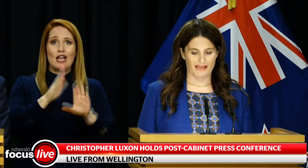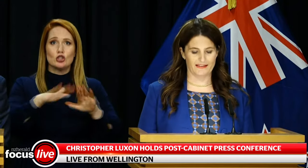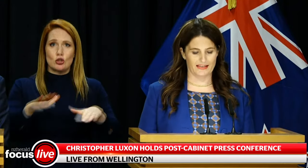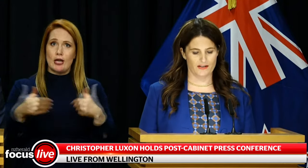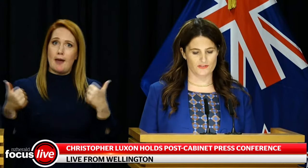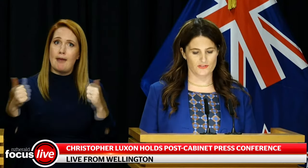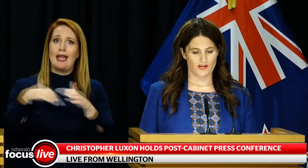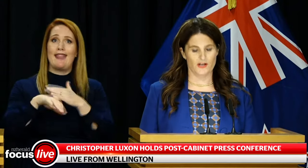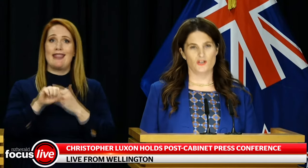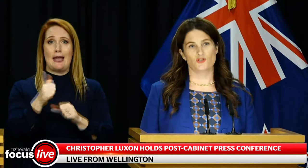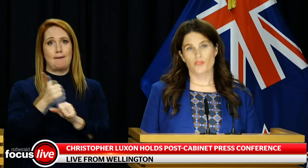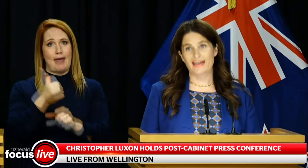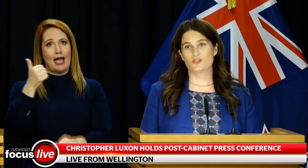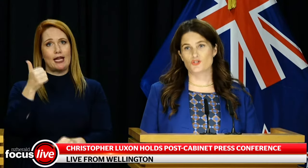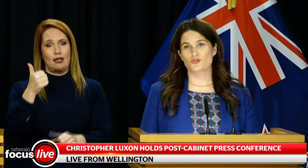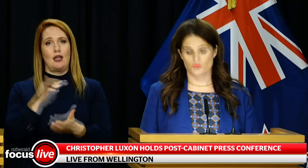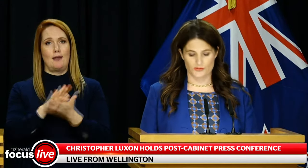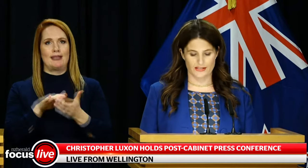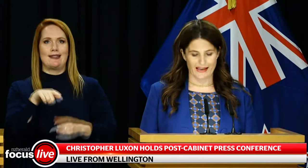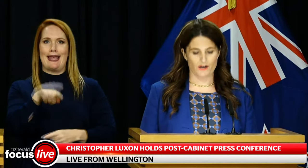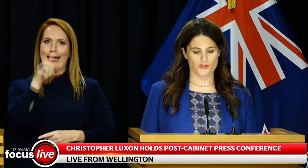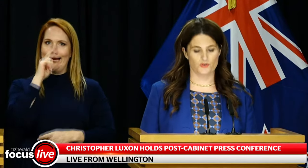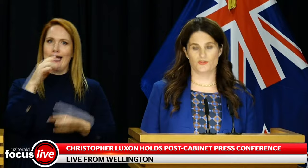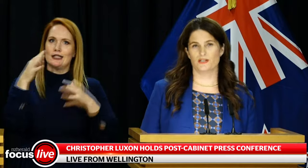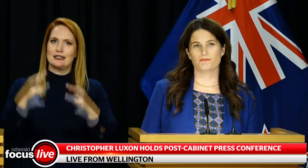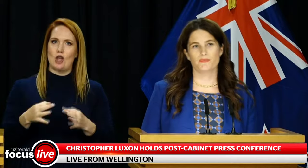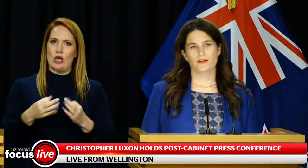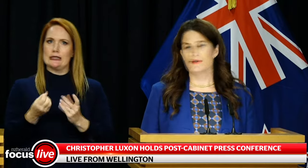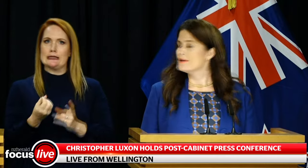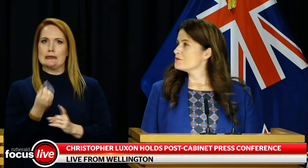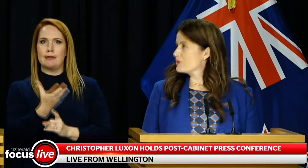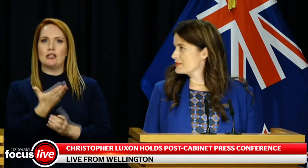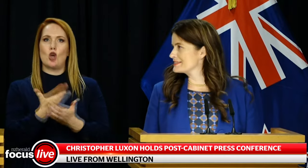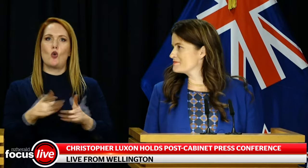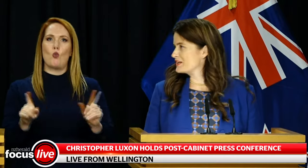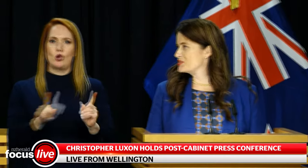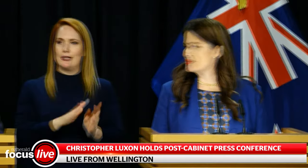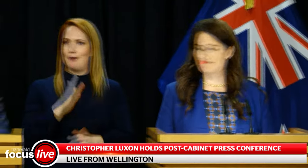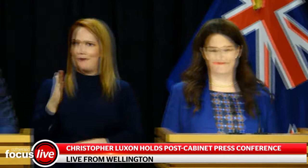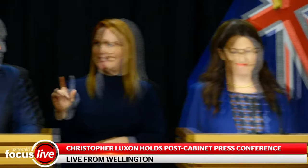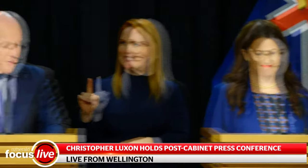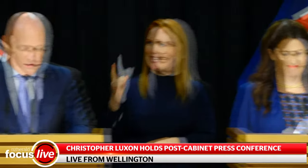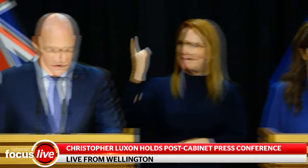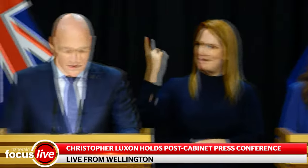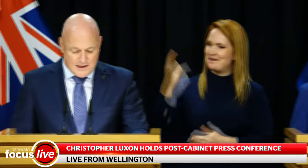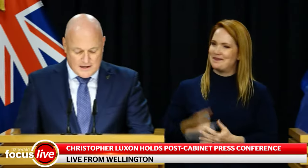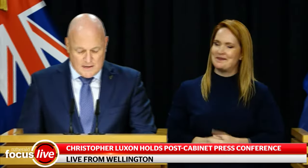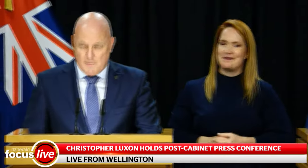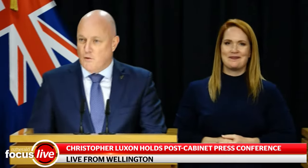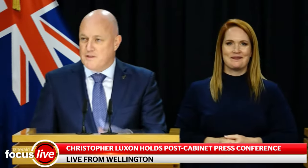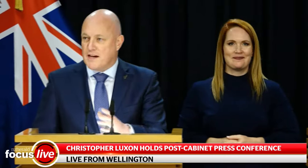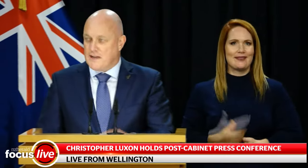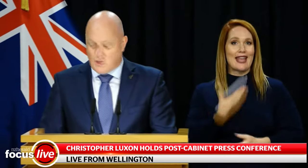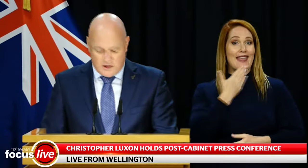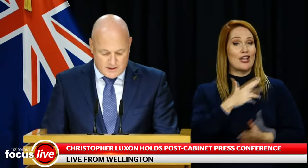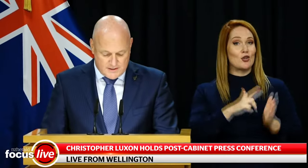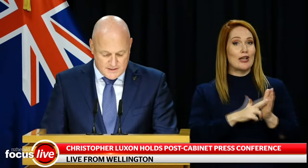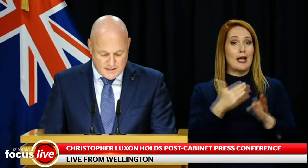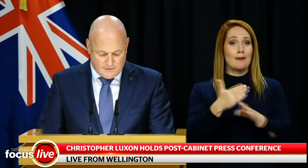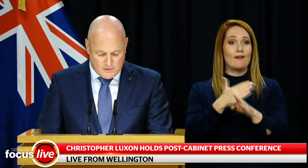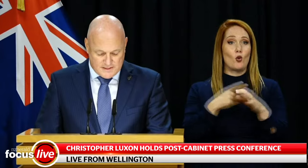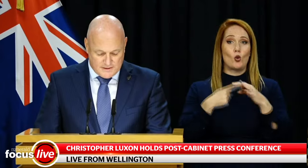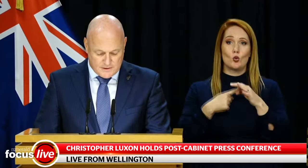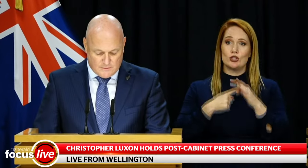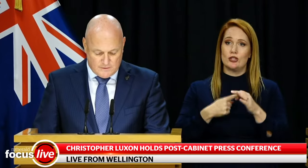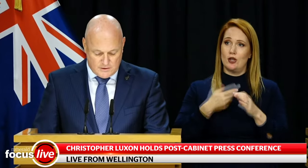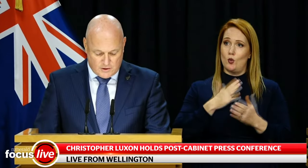into their bank accounts so they can choose how to use it. Prime Minister, back to you. Well, thank you, Nicola. Before we take any questions, just